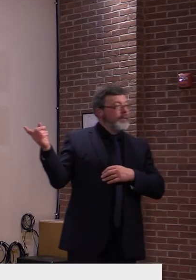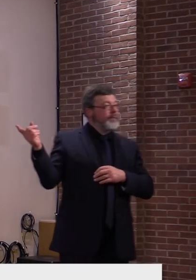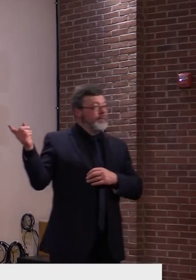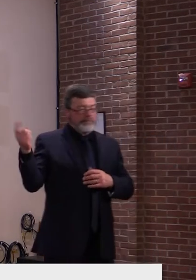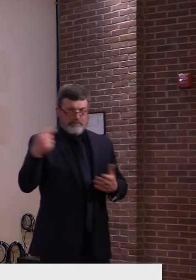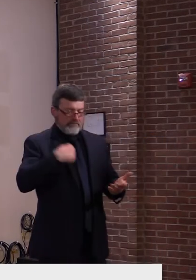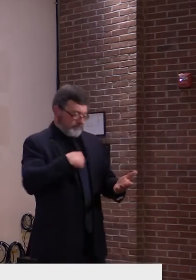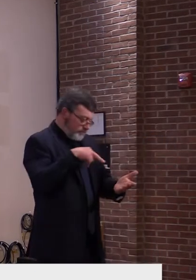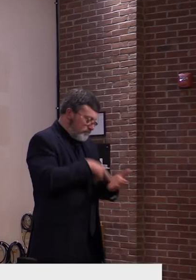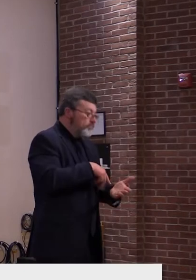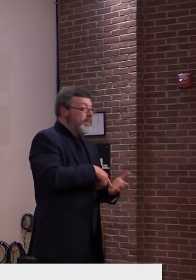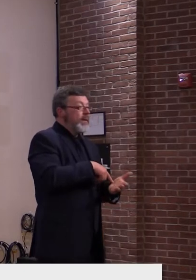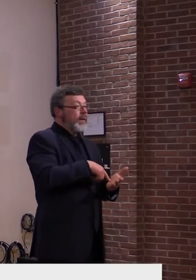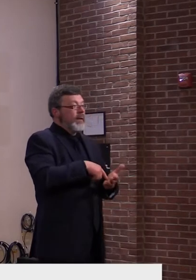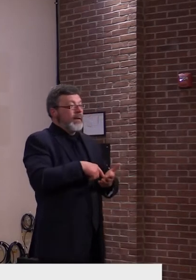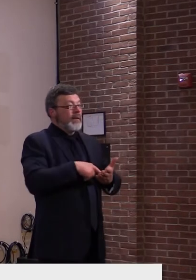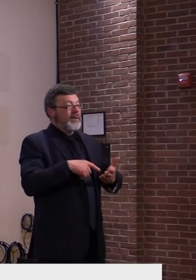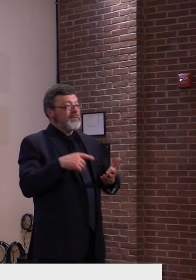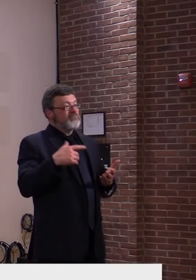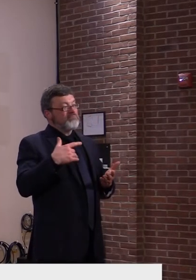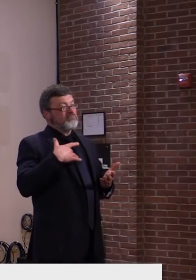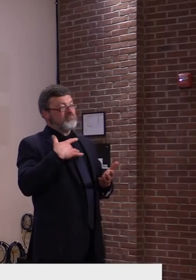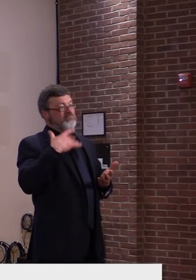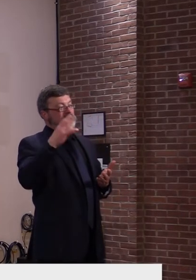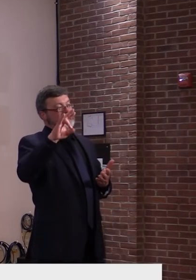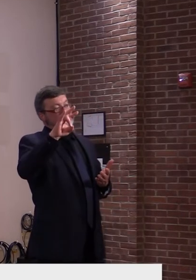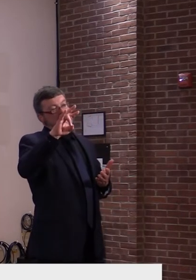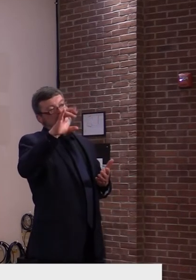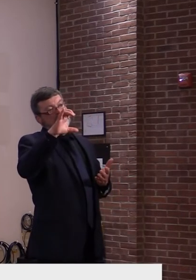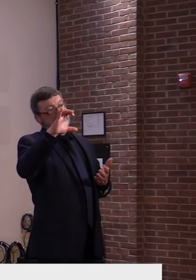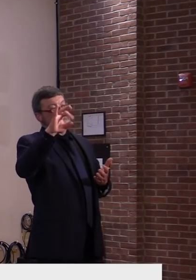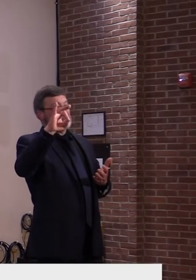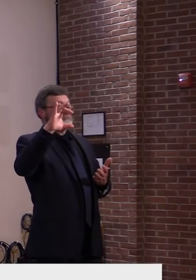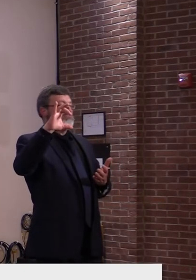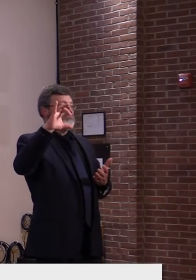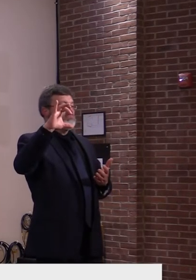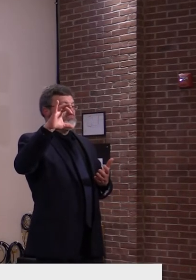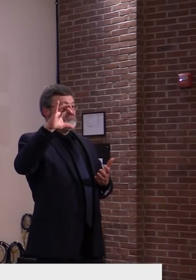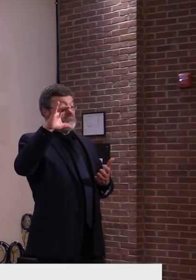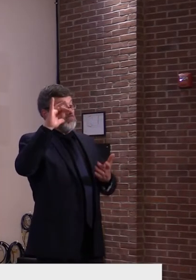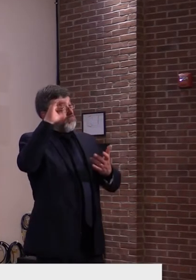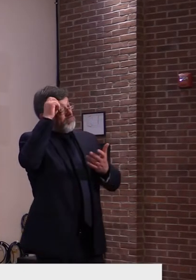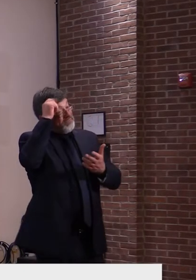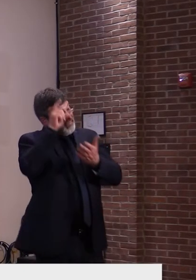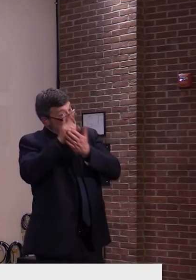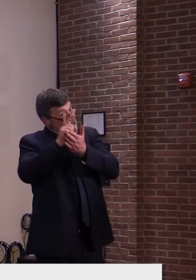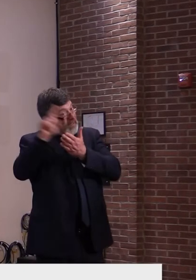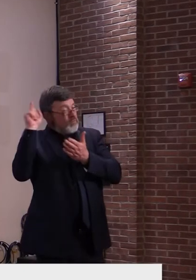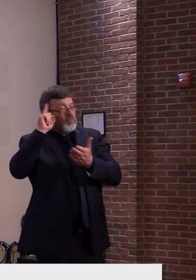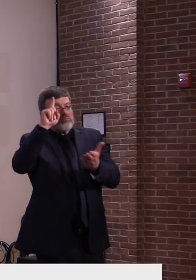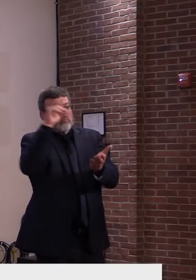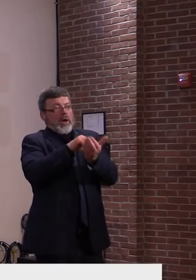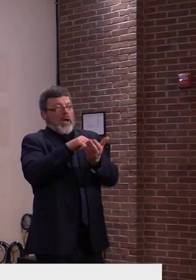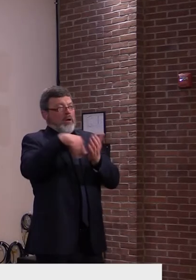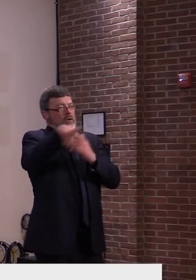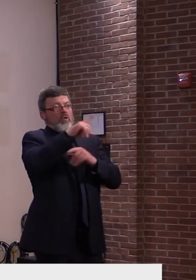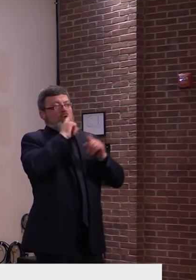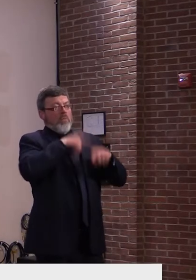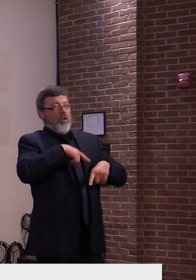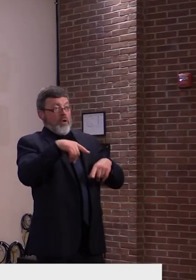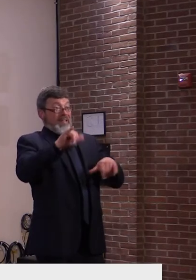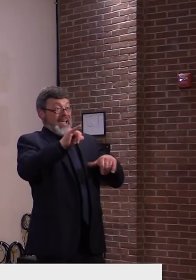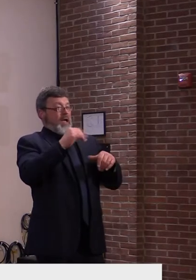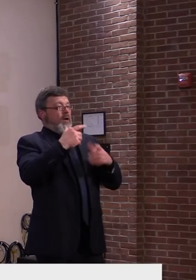the high hundreds to a week ago 1,000, and this last week was